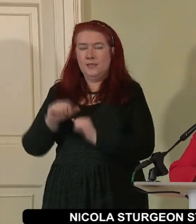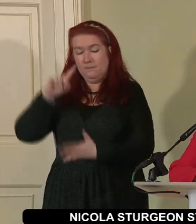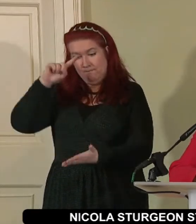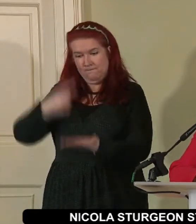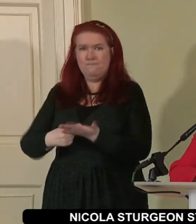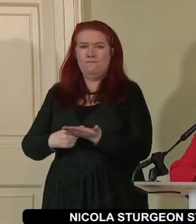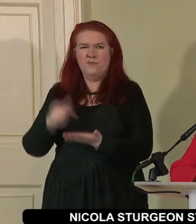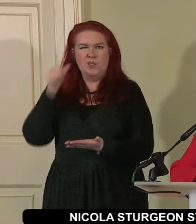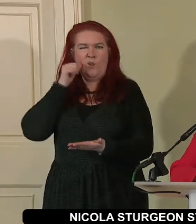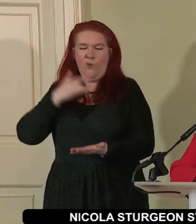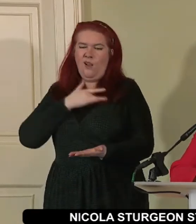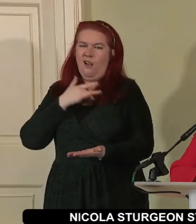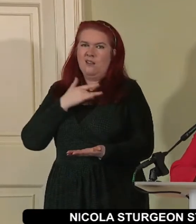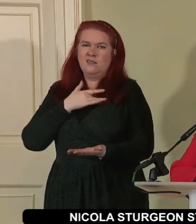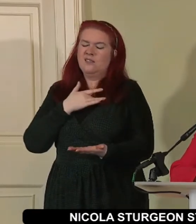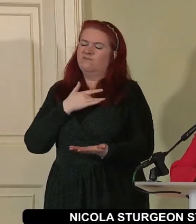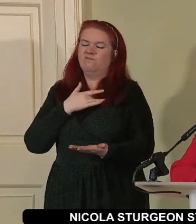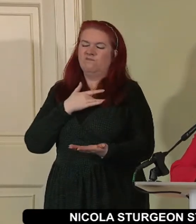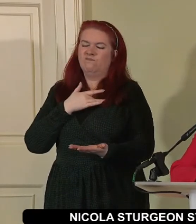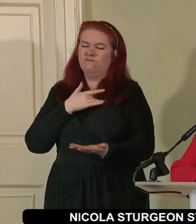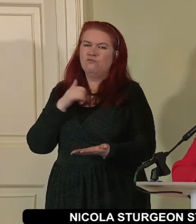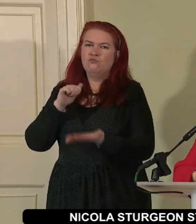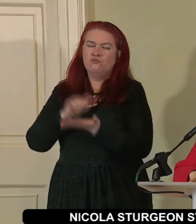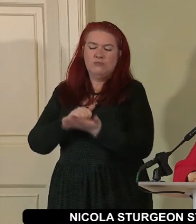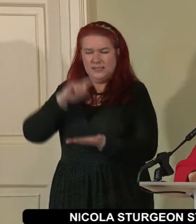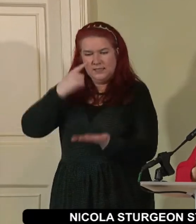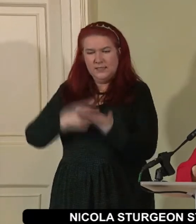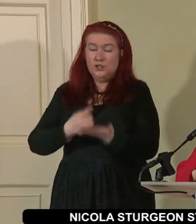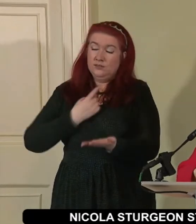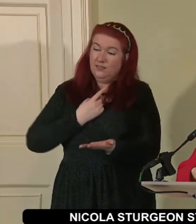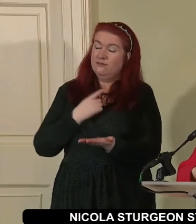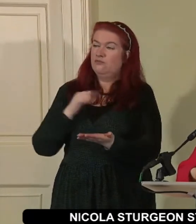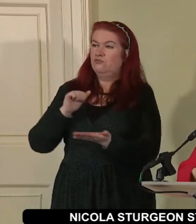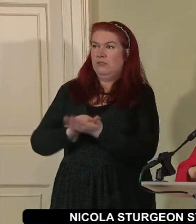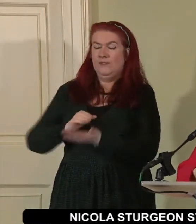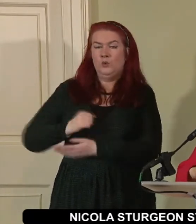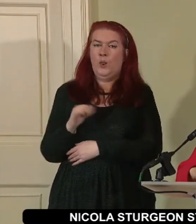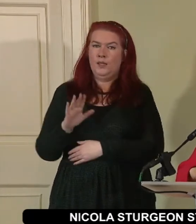decision when you know in your heart that it's the right one for you and for your country.